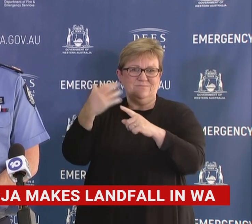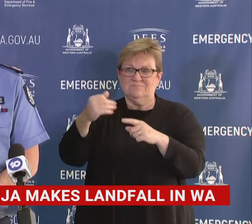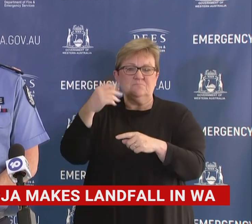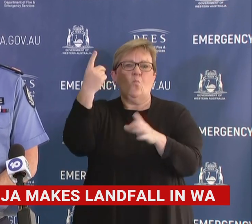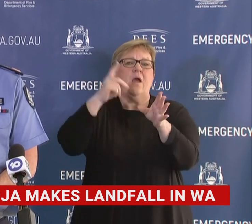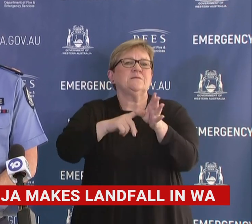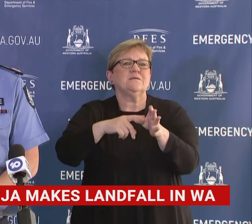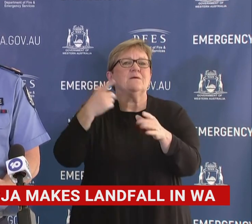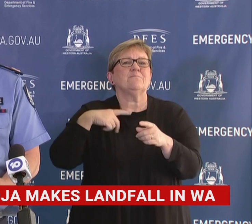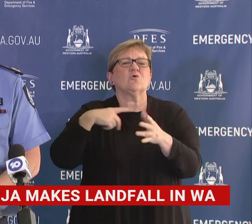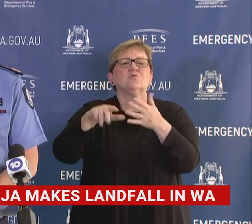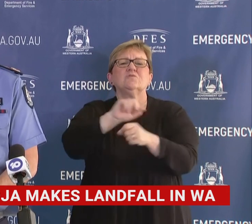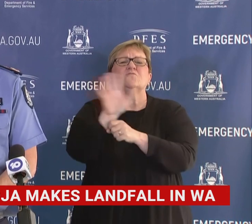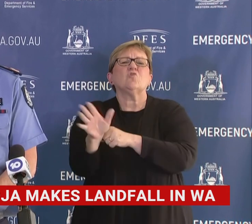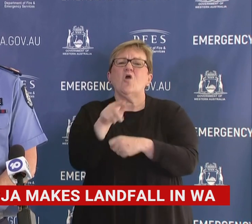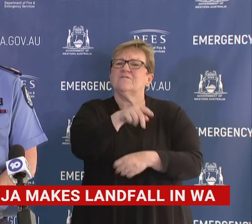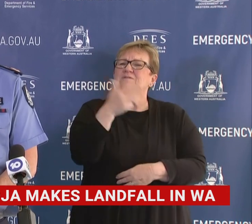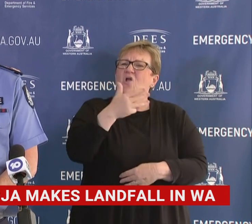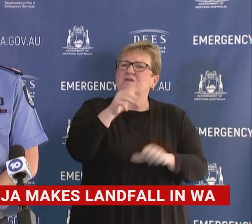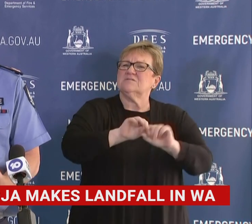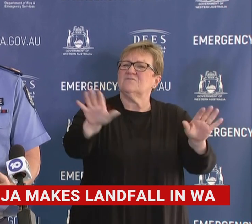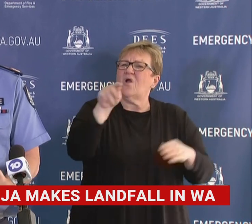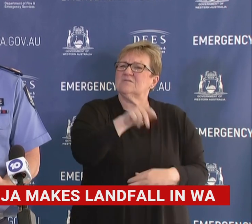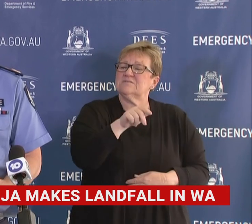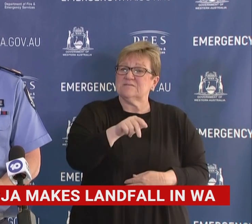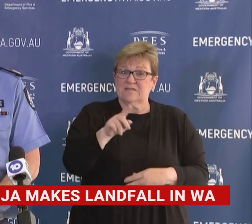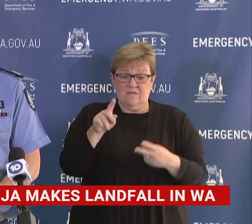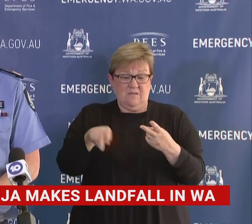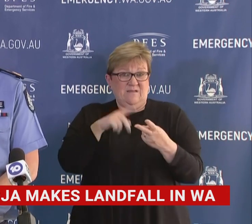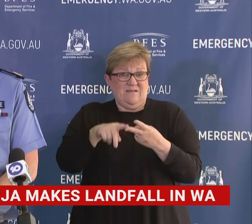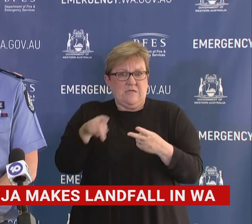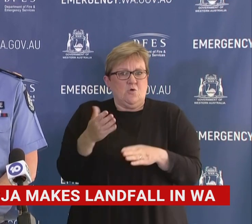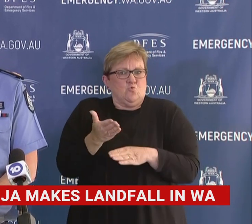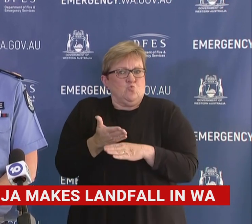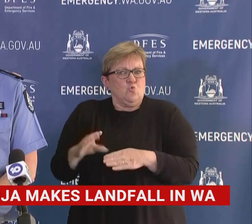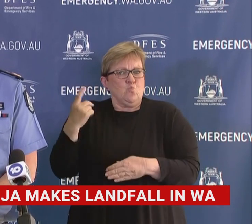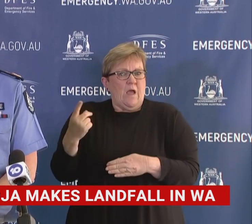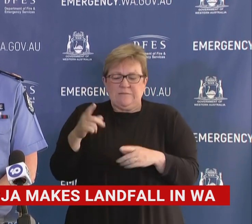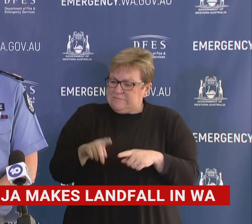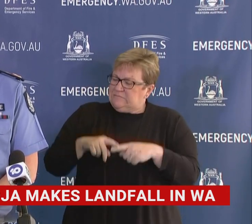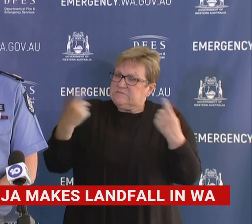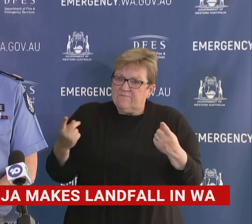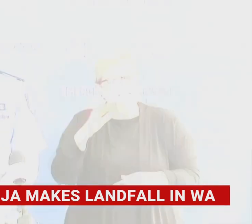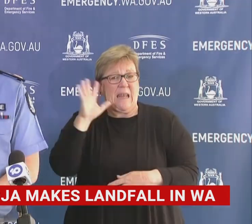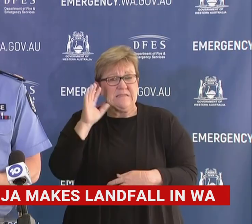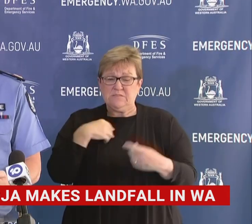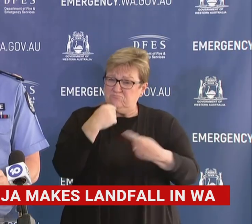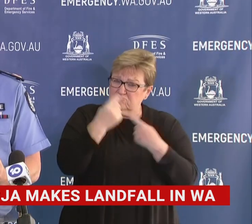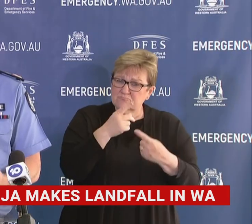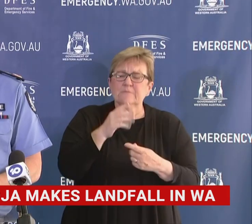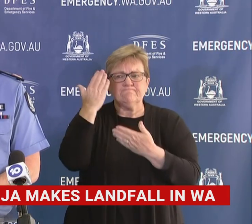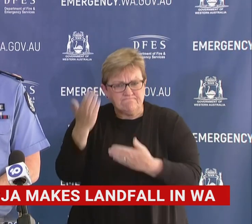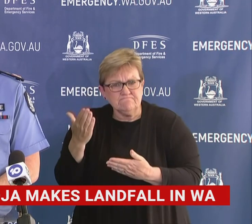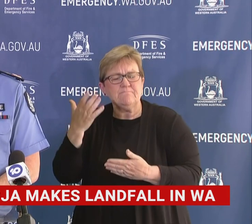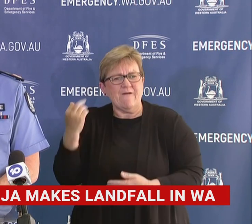over 12 months due to the COVID-19 pandemic, this is now a fresh new emergency situation. The advice